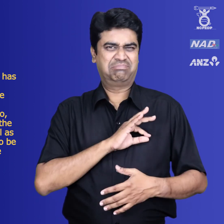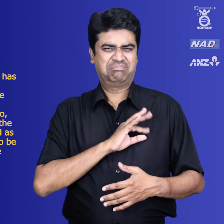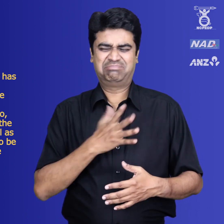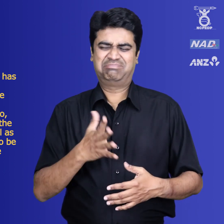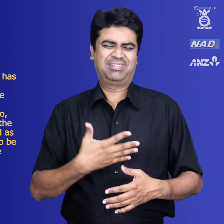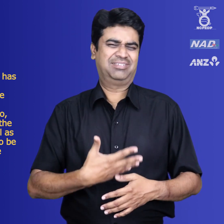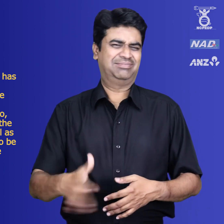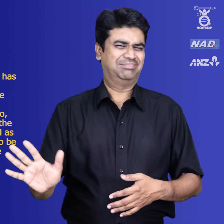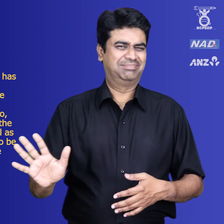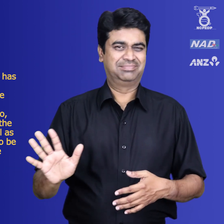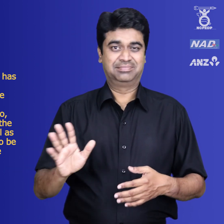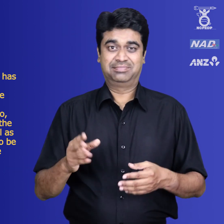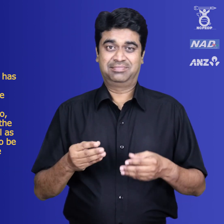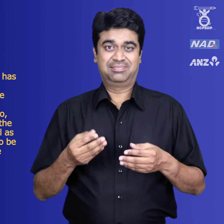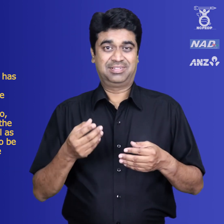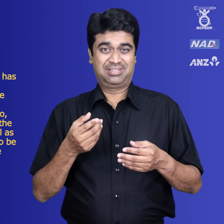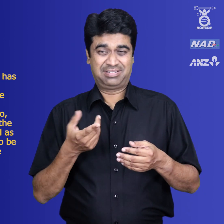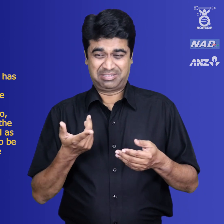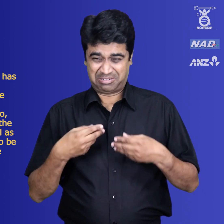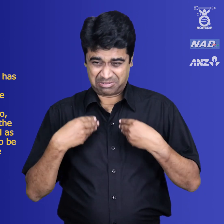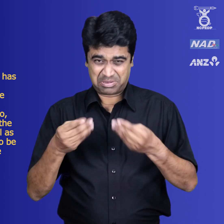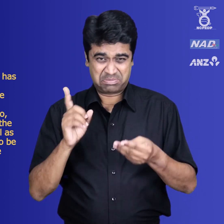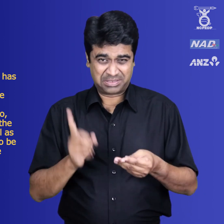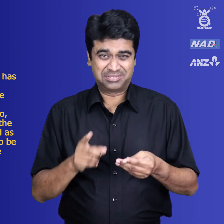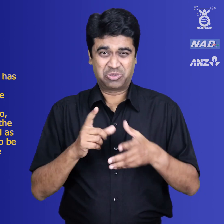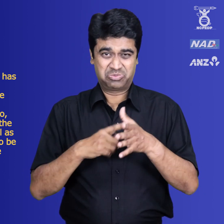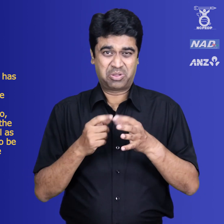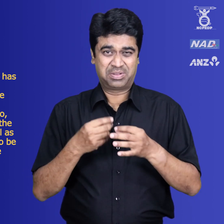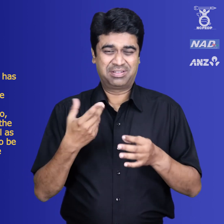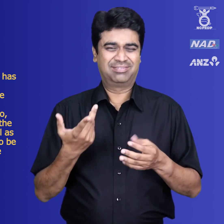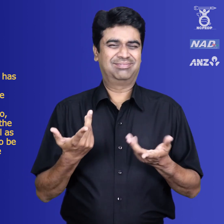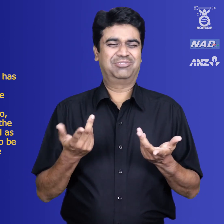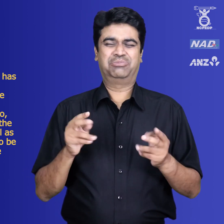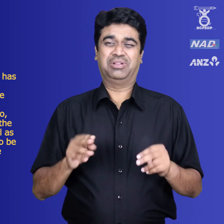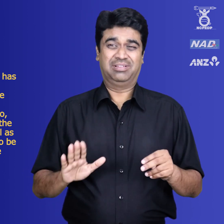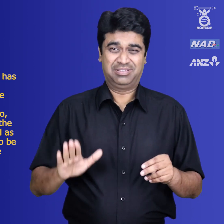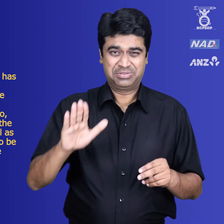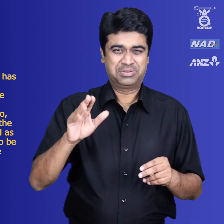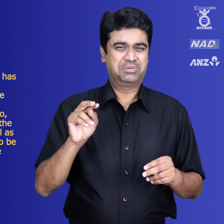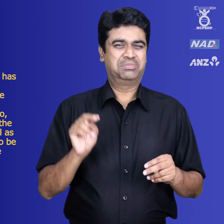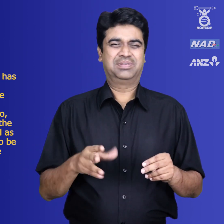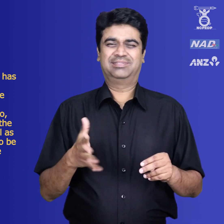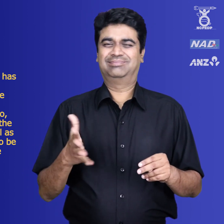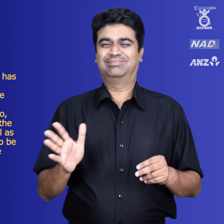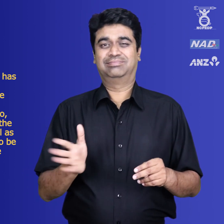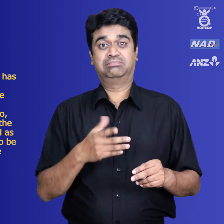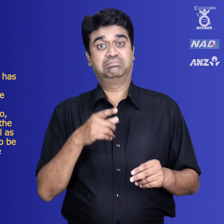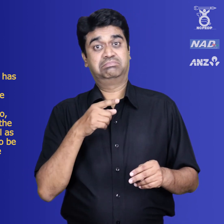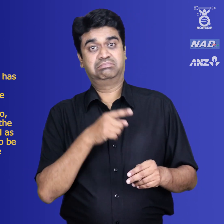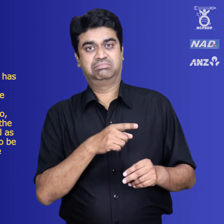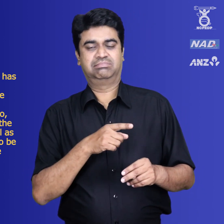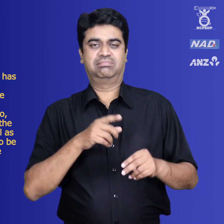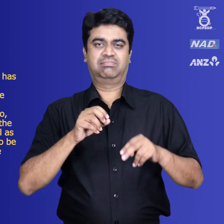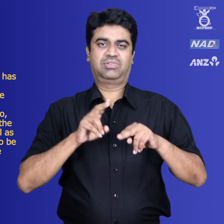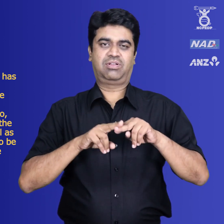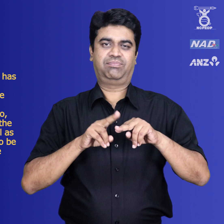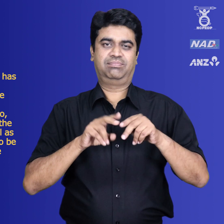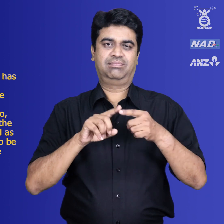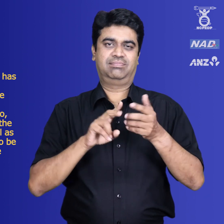charge of and was responsible to the company for the conduct of the business of the company, as well as the company shall be deemed to be